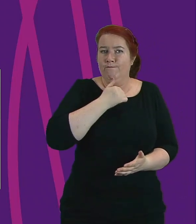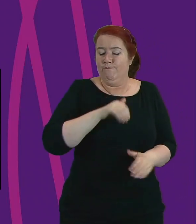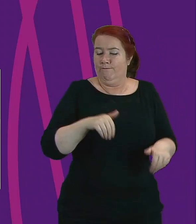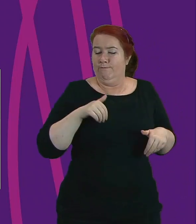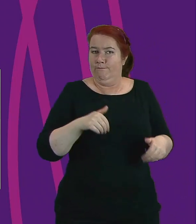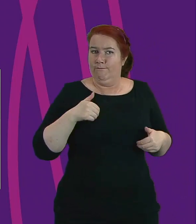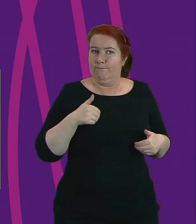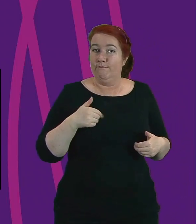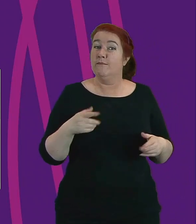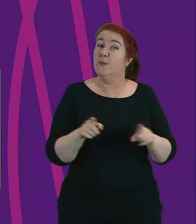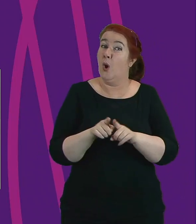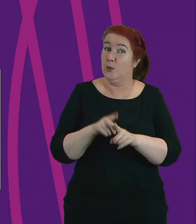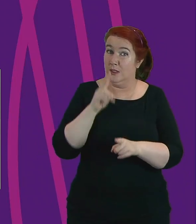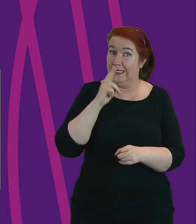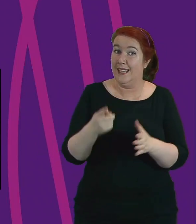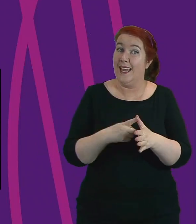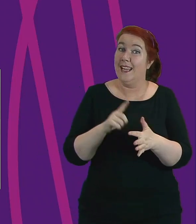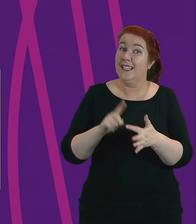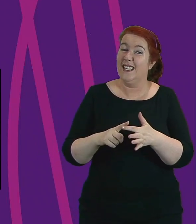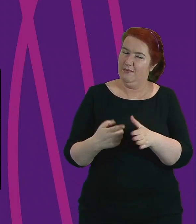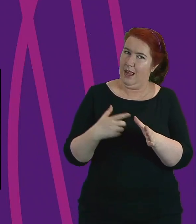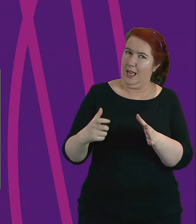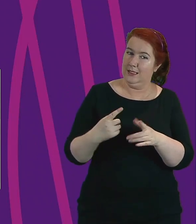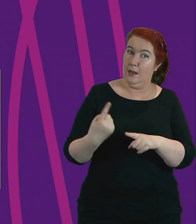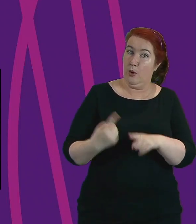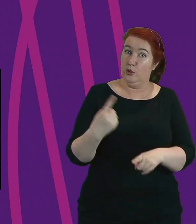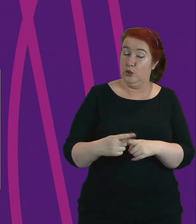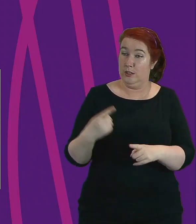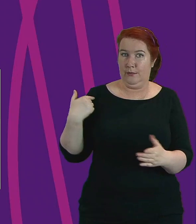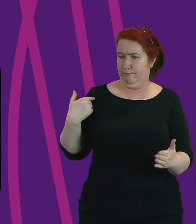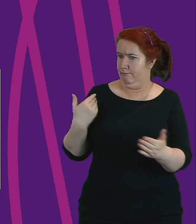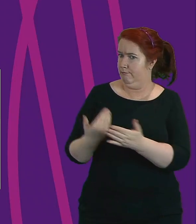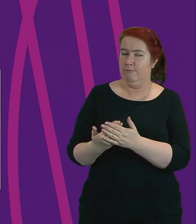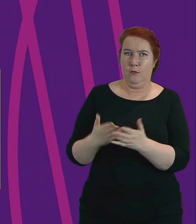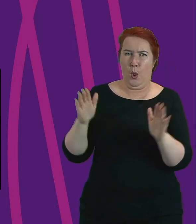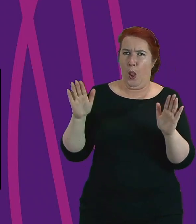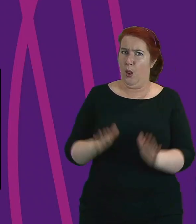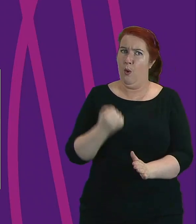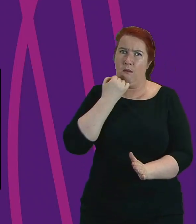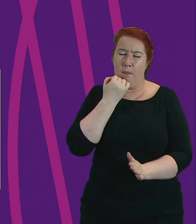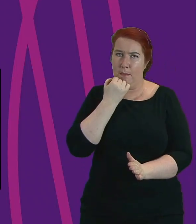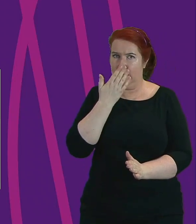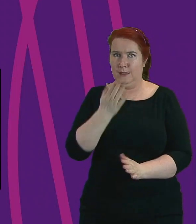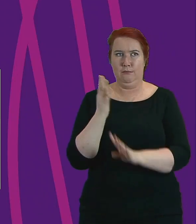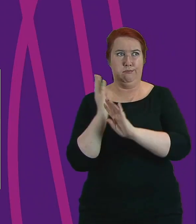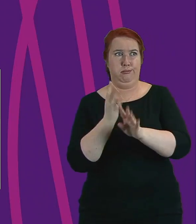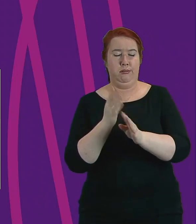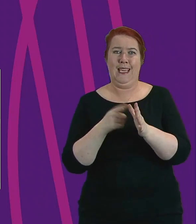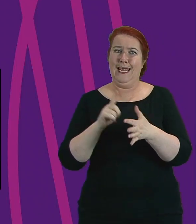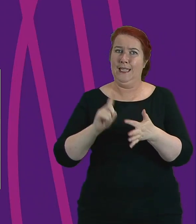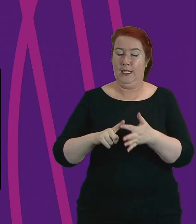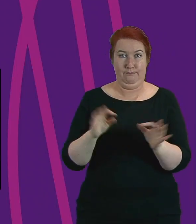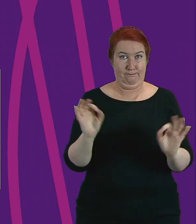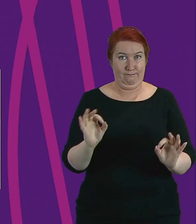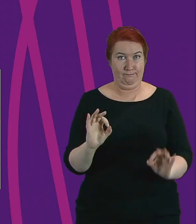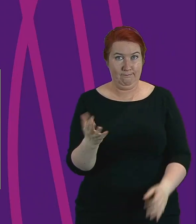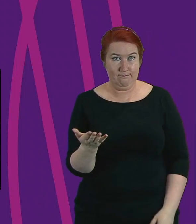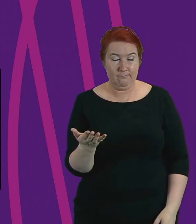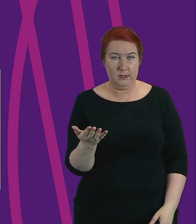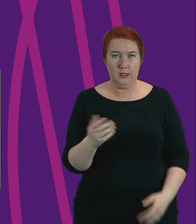A&E, where attendances have remained historically low throughout the lockdown periods. Urgent treatment is supposed